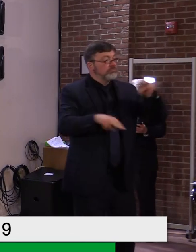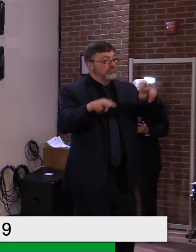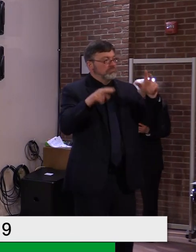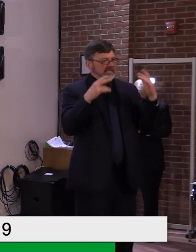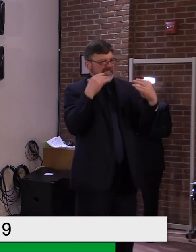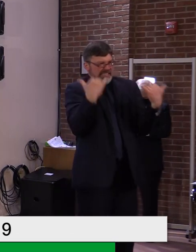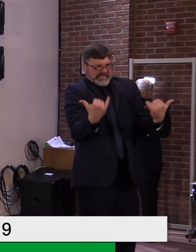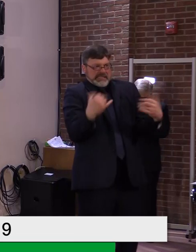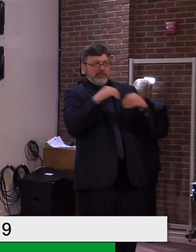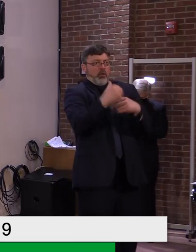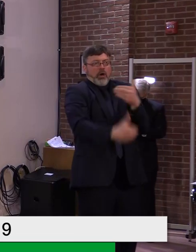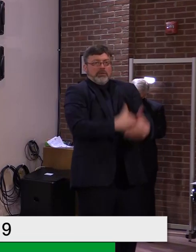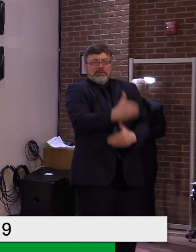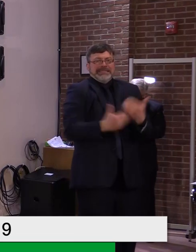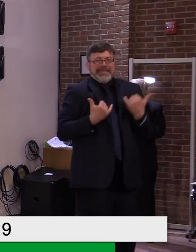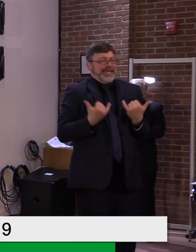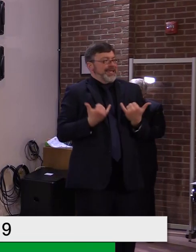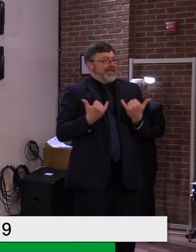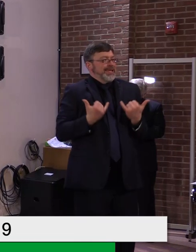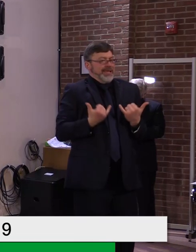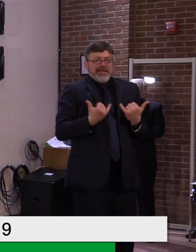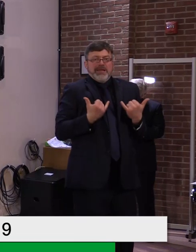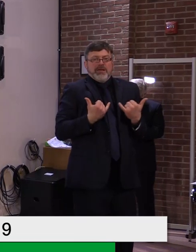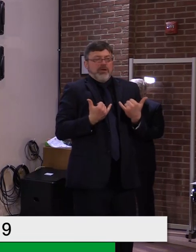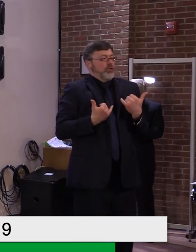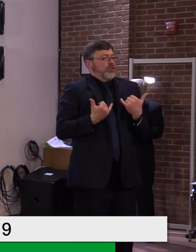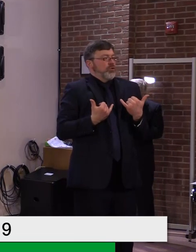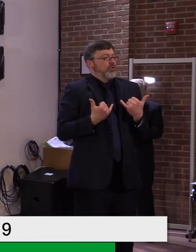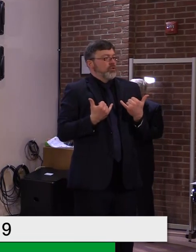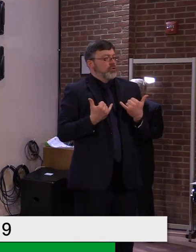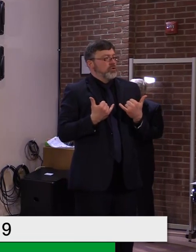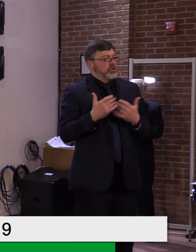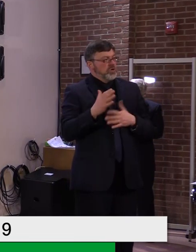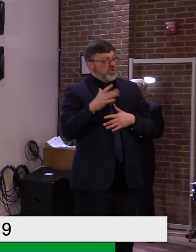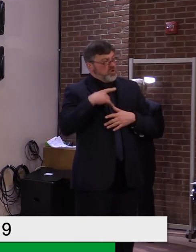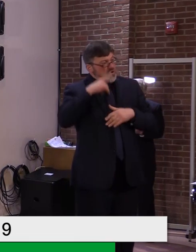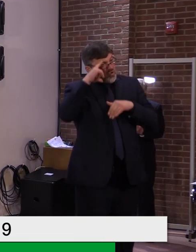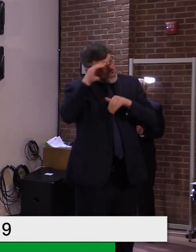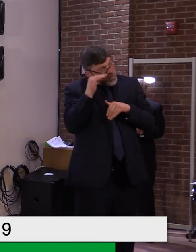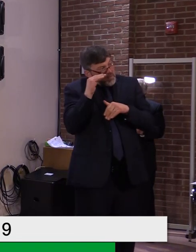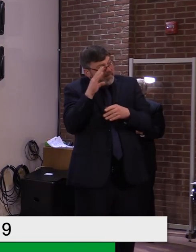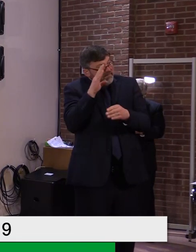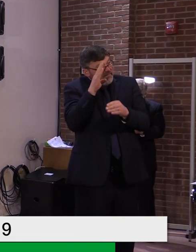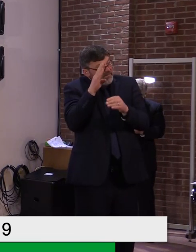a trajectory being revised sometime by April 1, somewhere in that